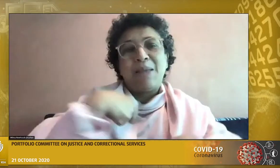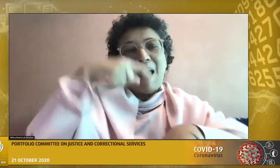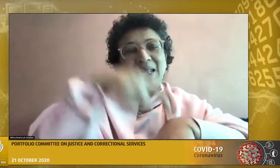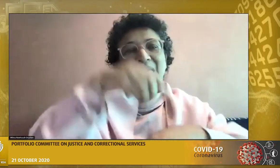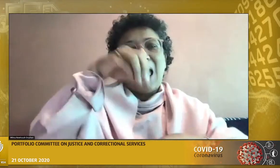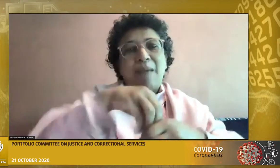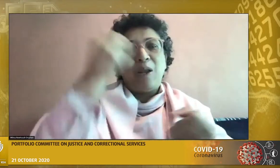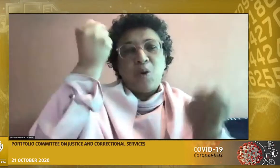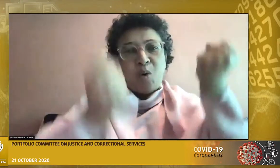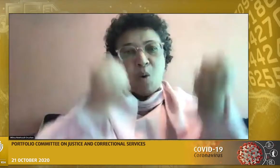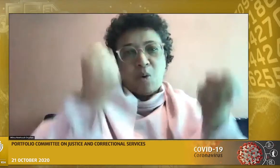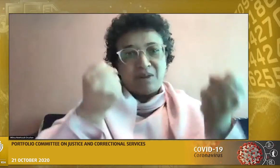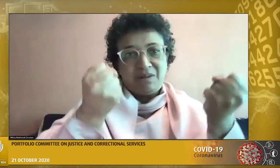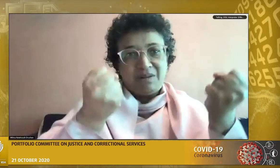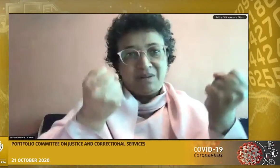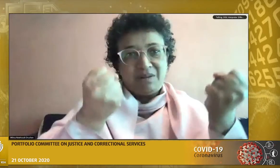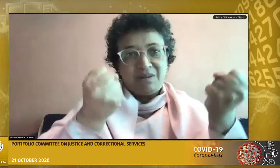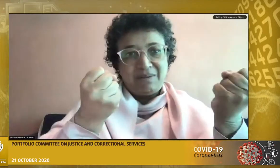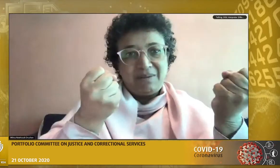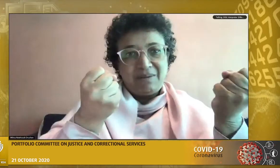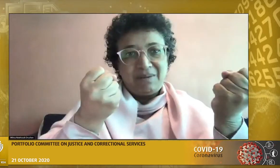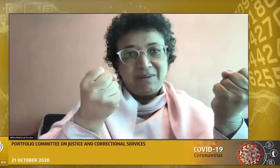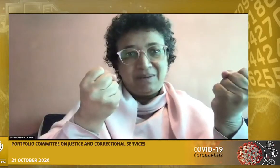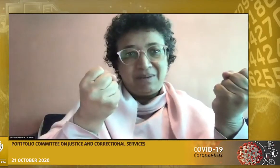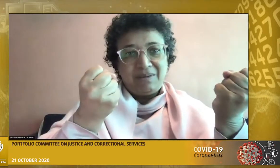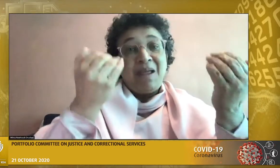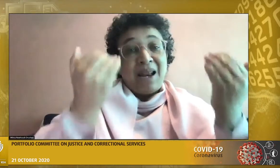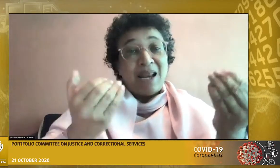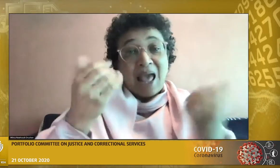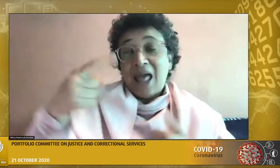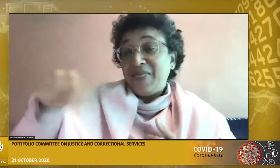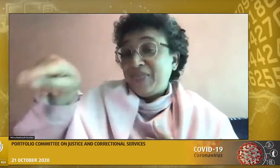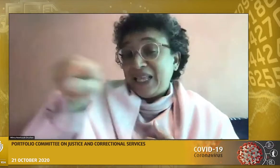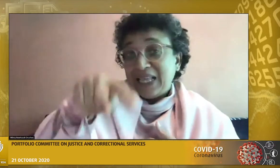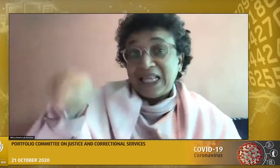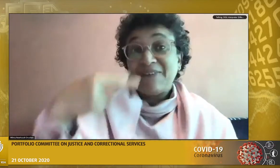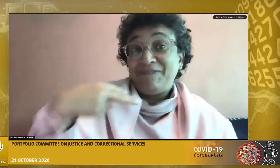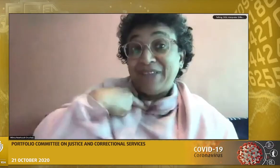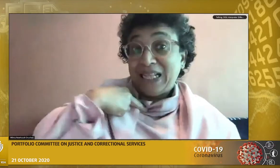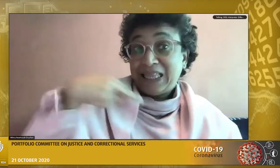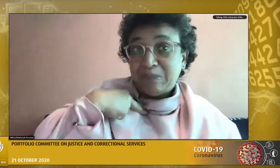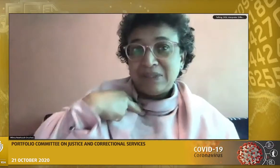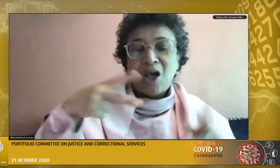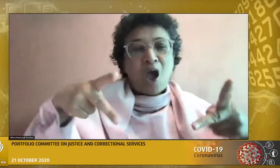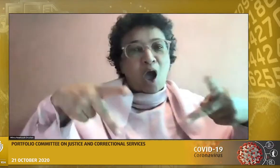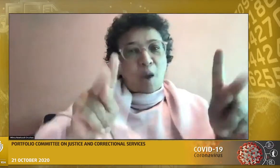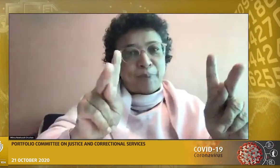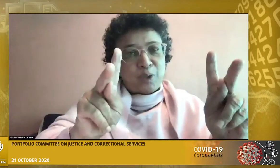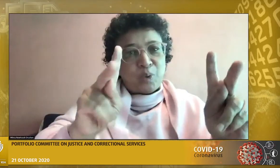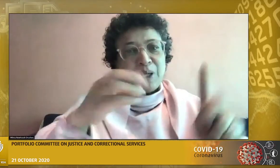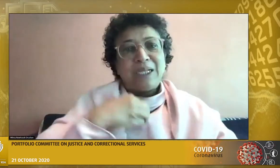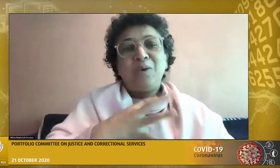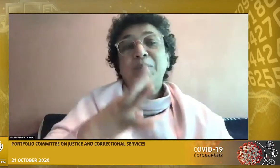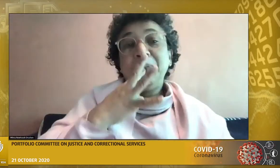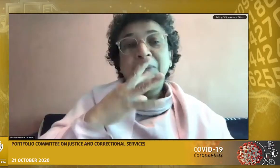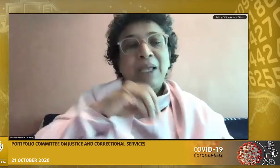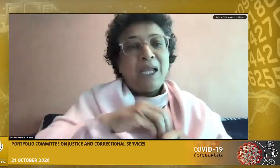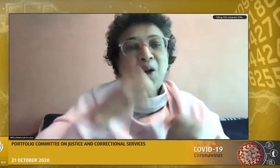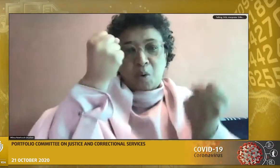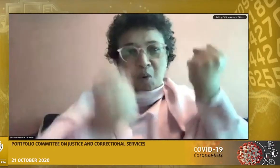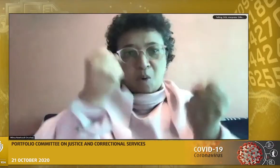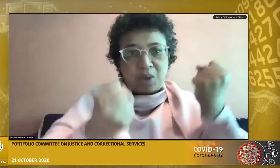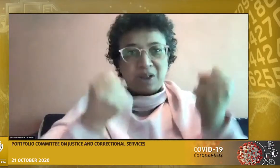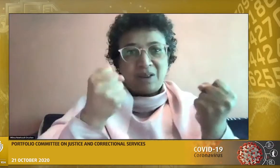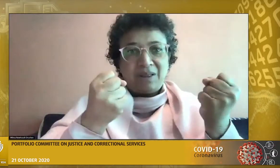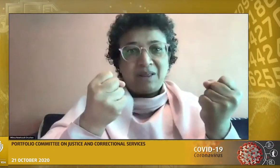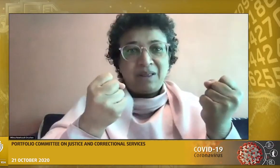don't go through the court process. And a lot of people often say, I want to have my day in court. I want to see my time in court. So